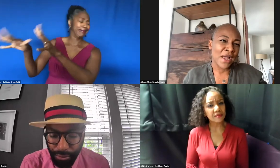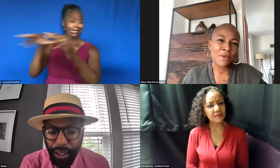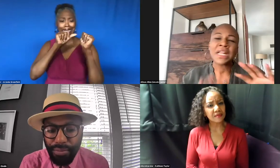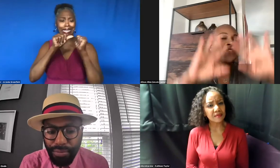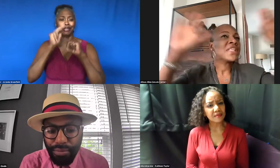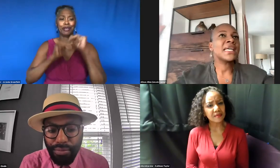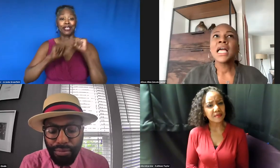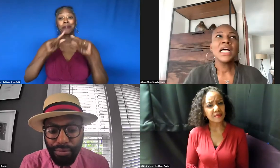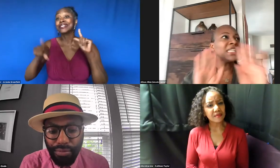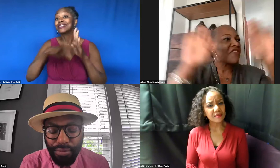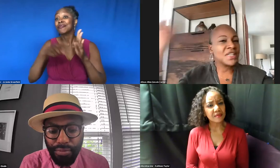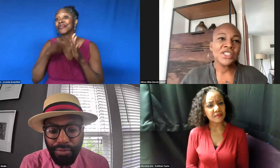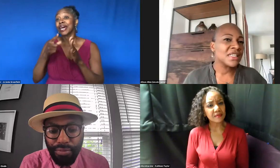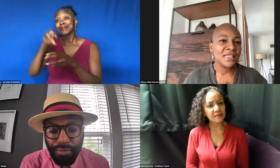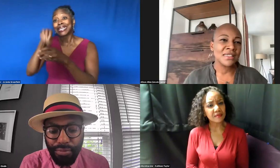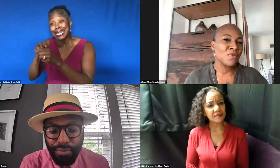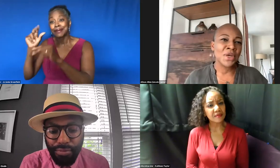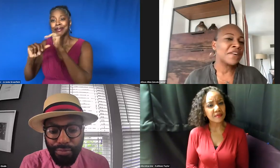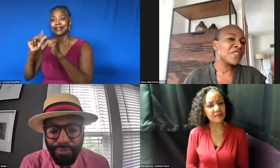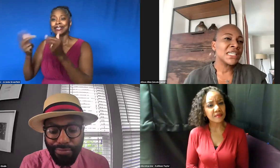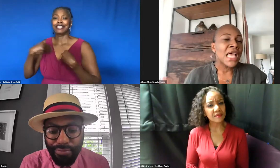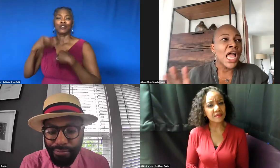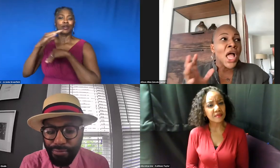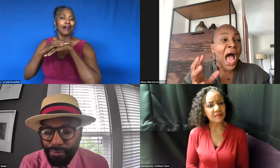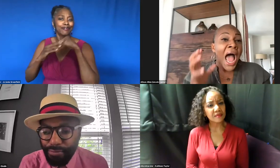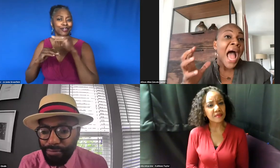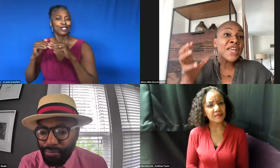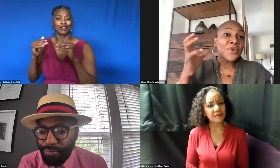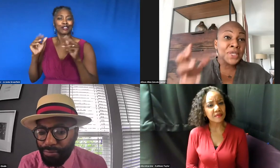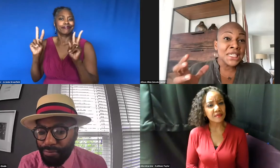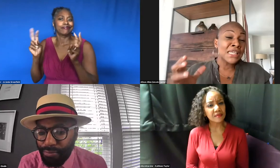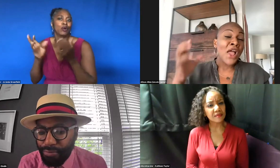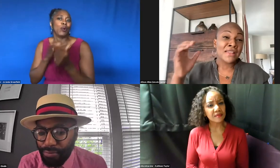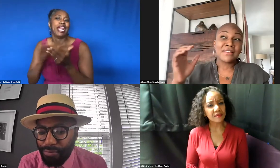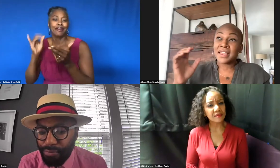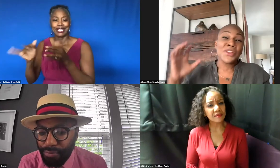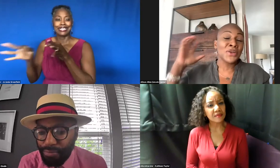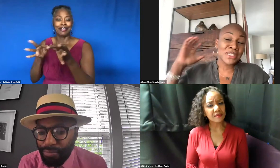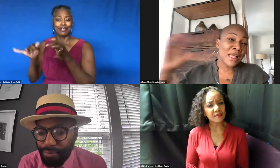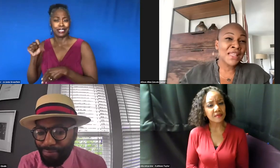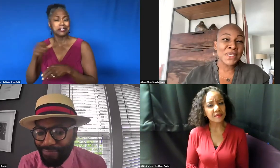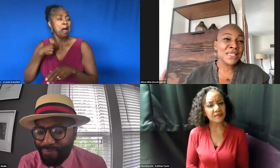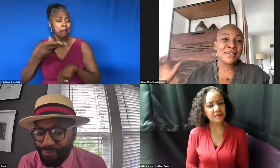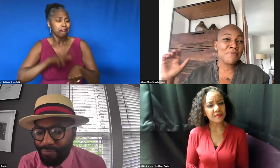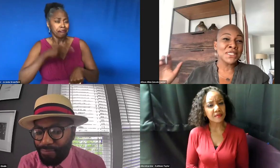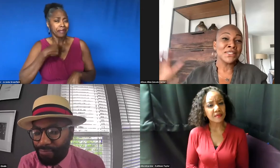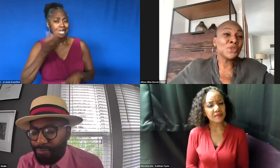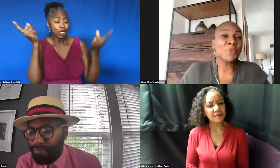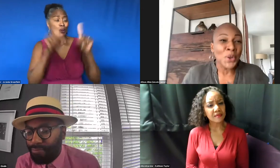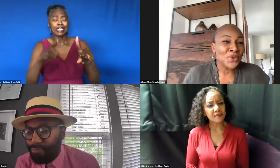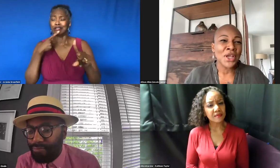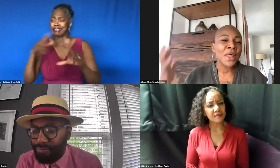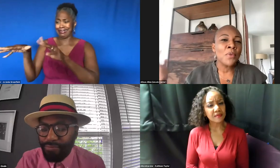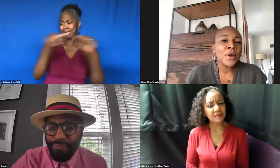sometimes, right? Mm-hmm. Whatever that definition is and whatever it is, I agree and say, you know, step out of the business building,